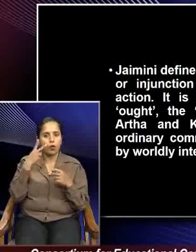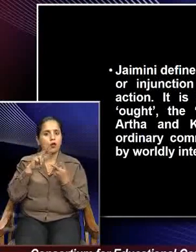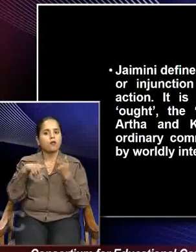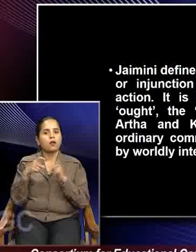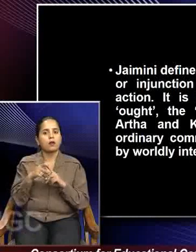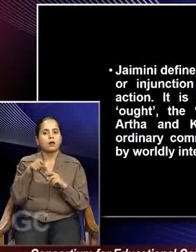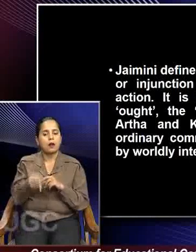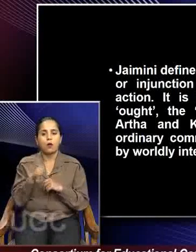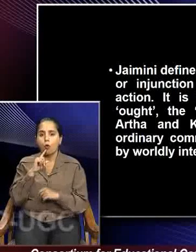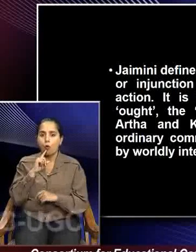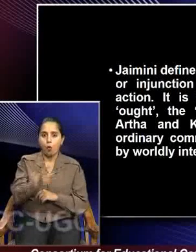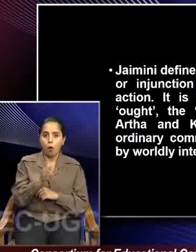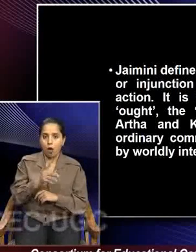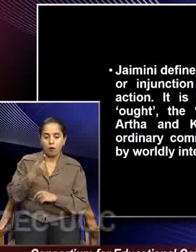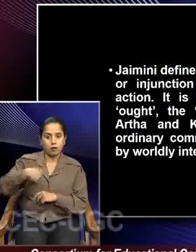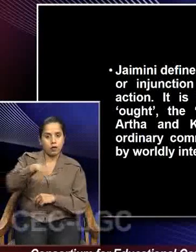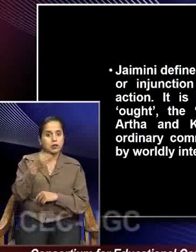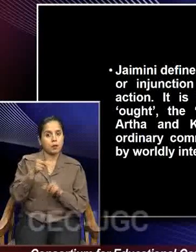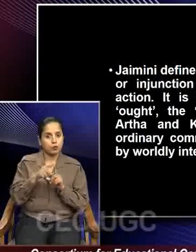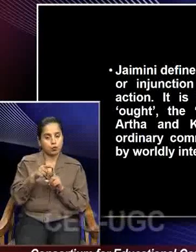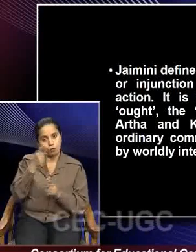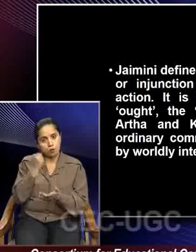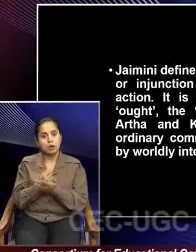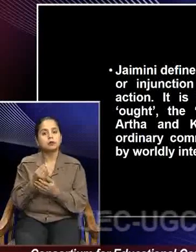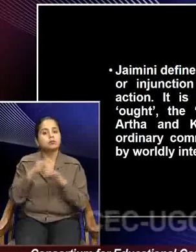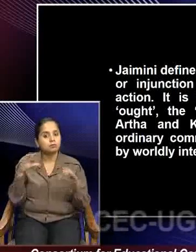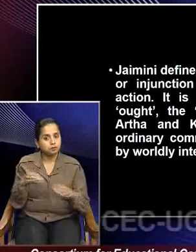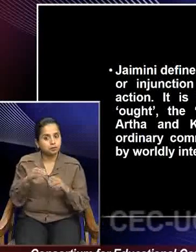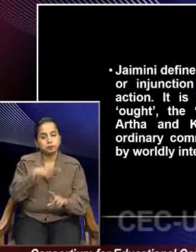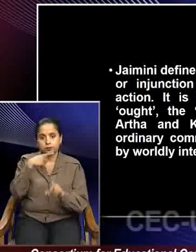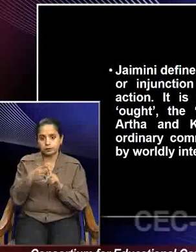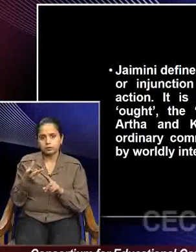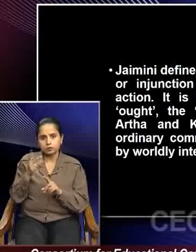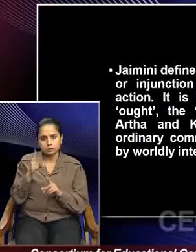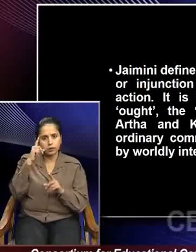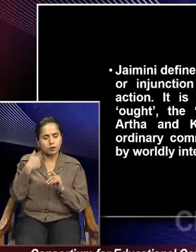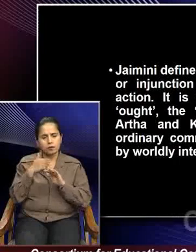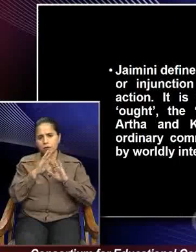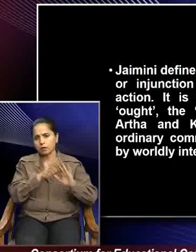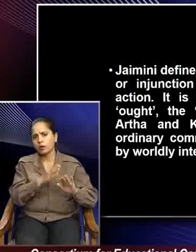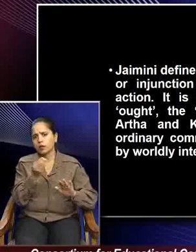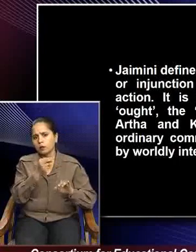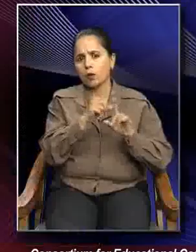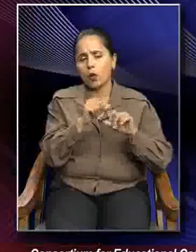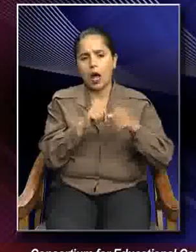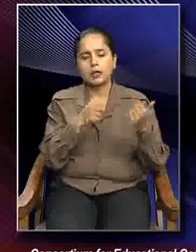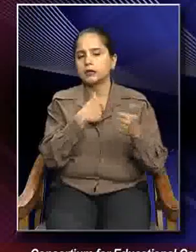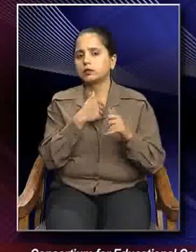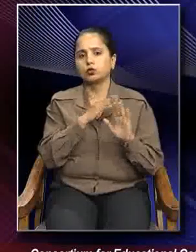which commands us to do certain acts and to refrain from doing certain other